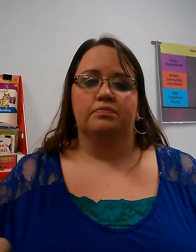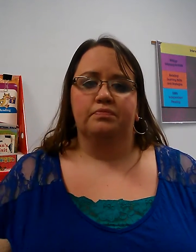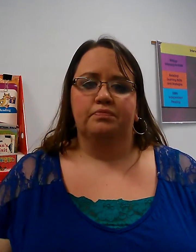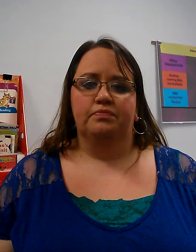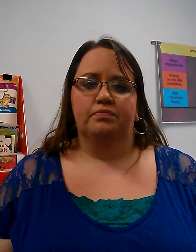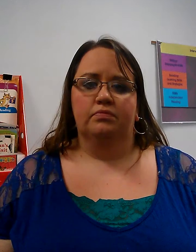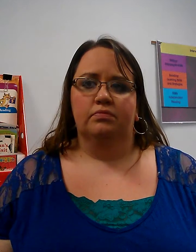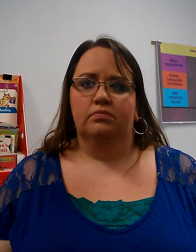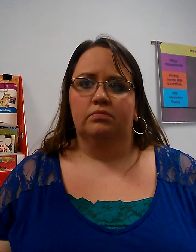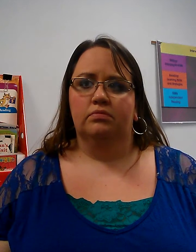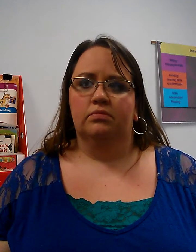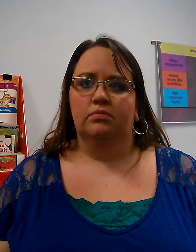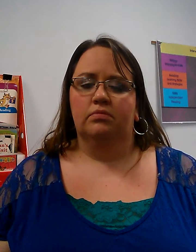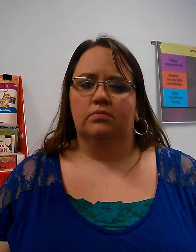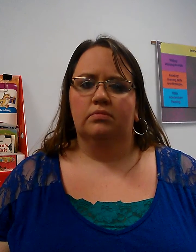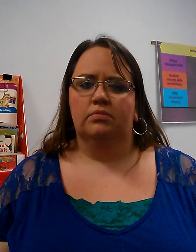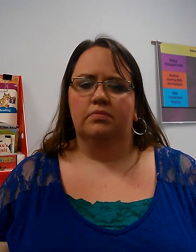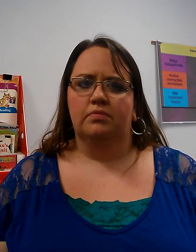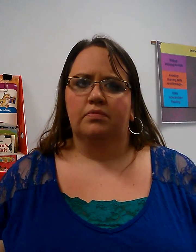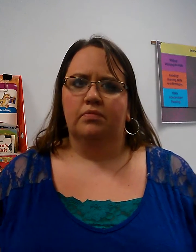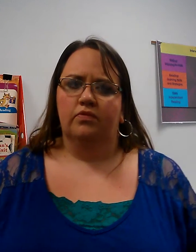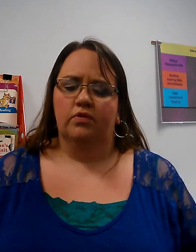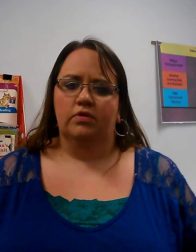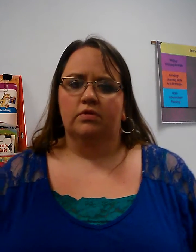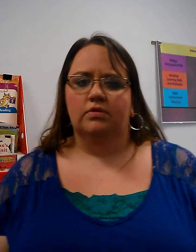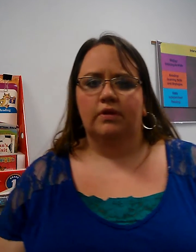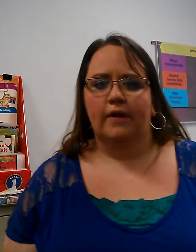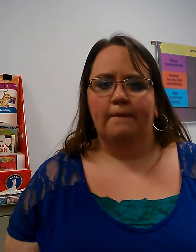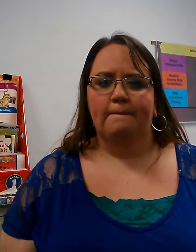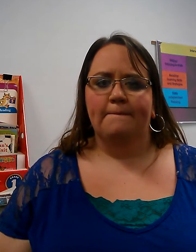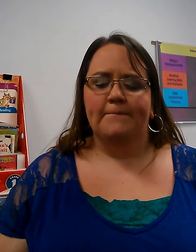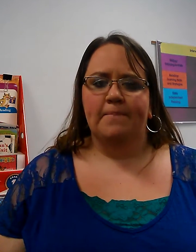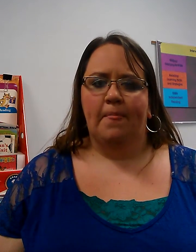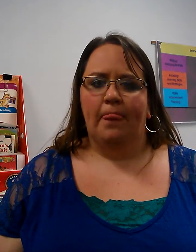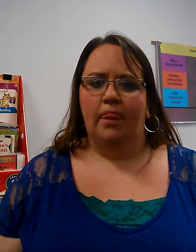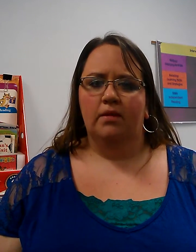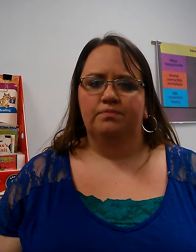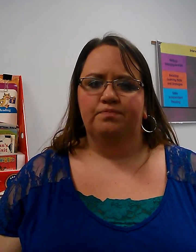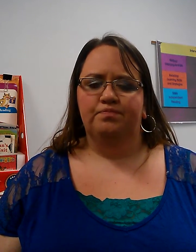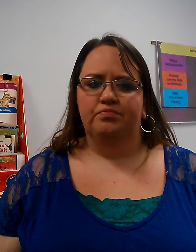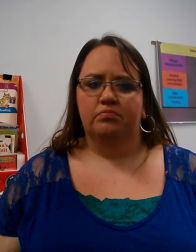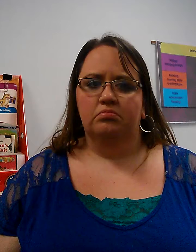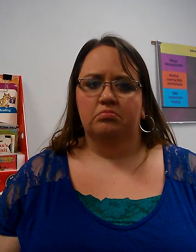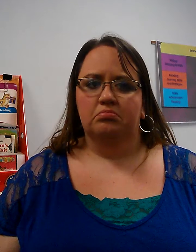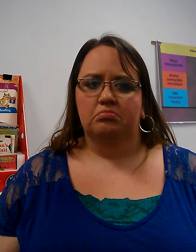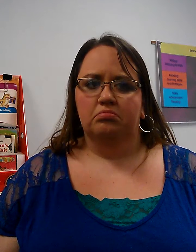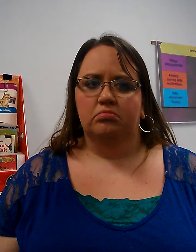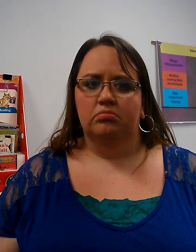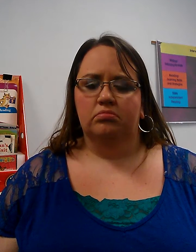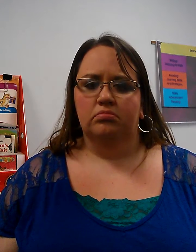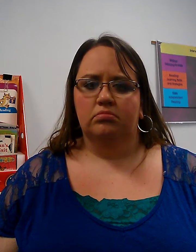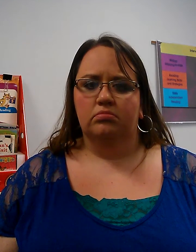From 1940 to 1960, disposable family income increased by more than 50%.